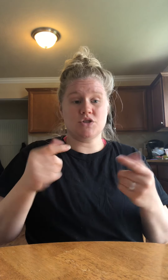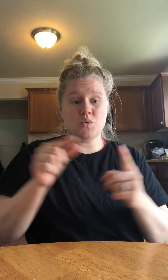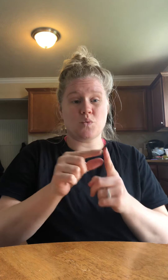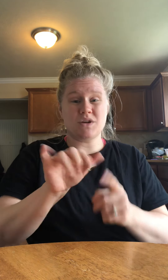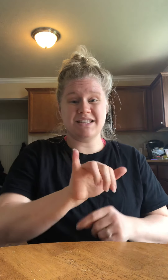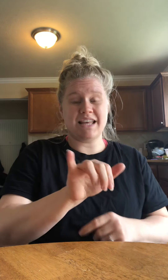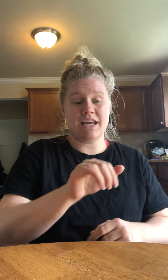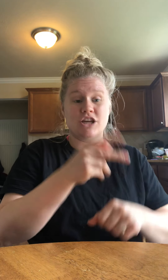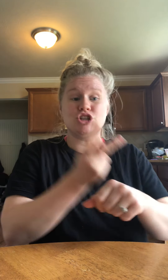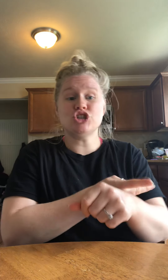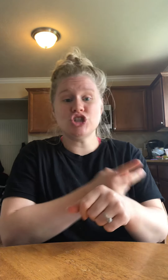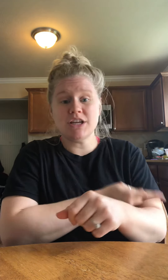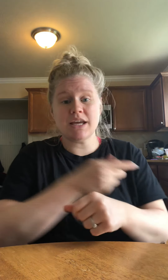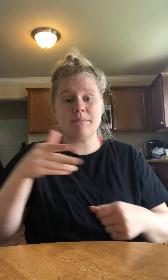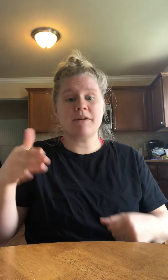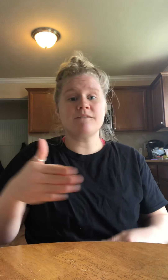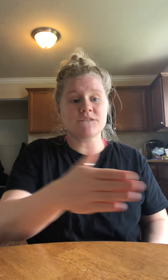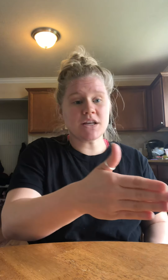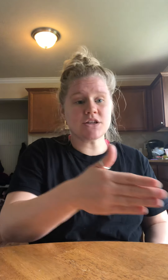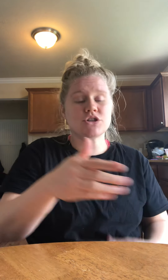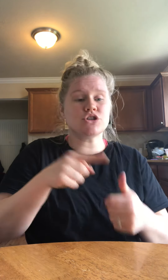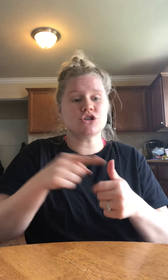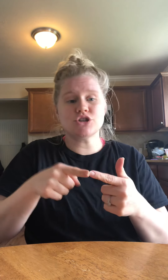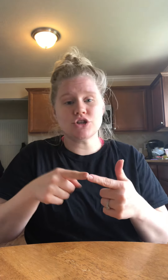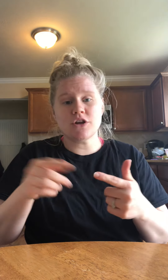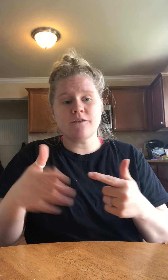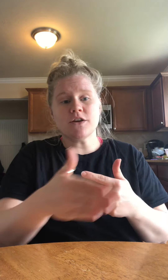fish, and bison.